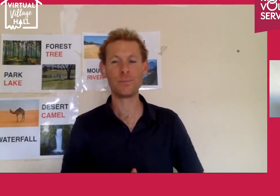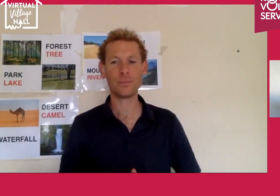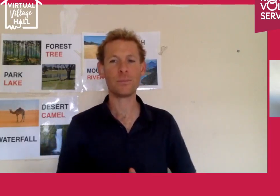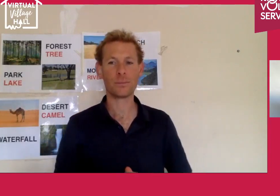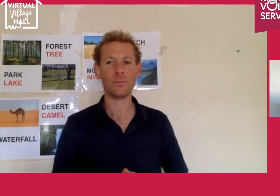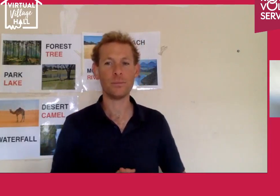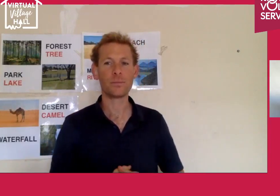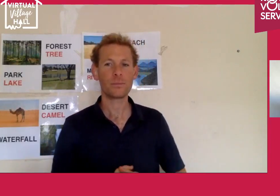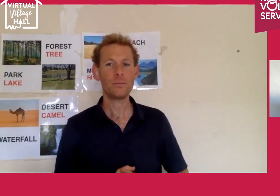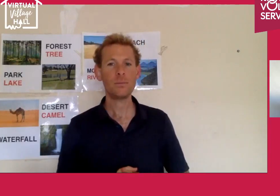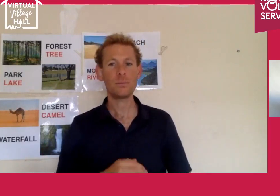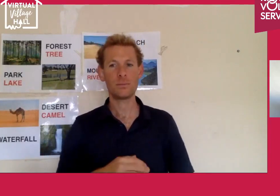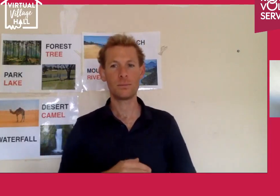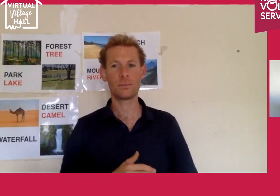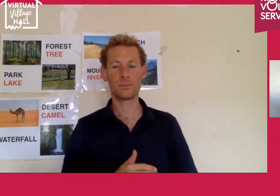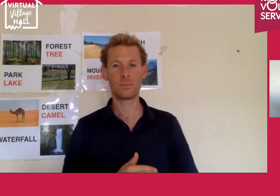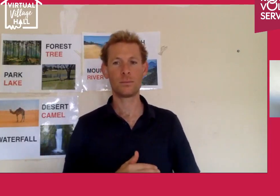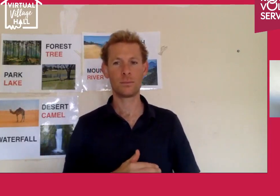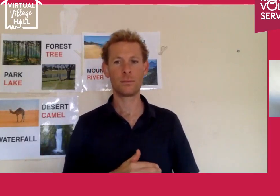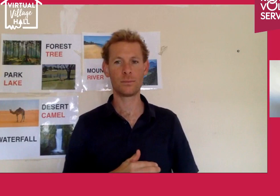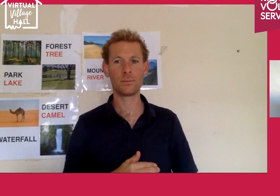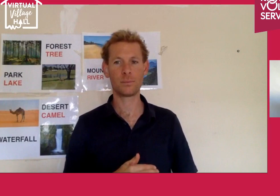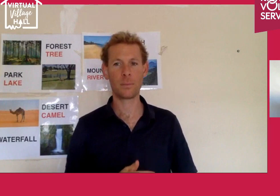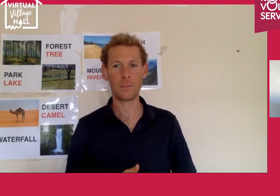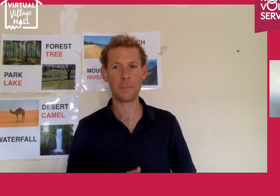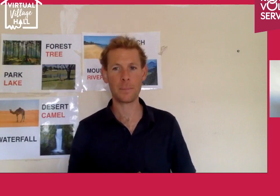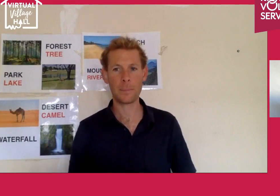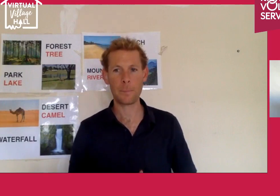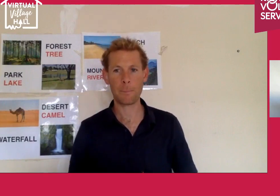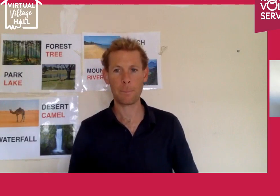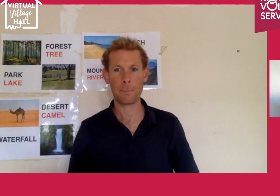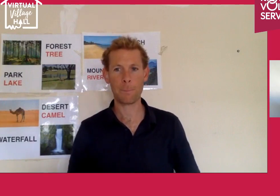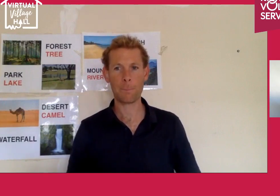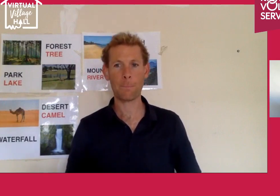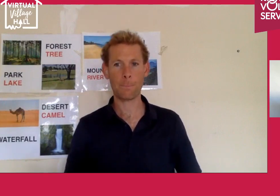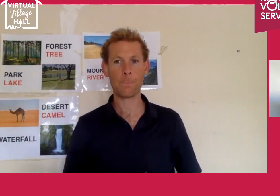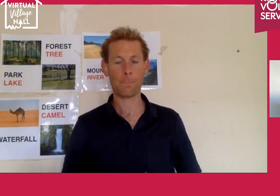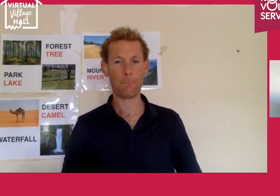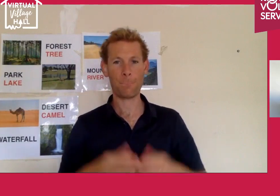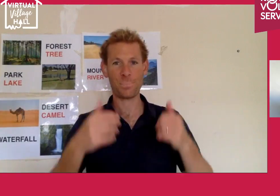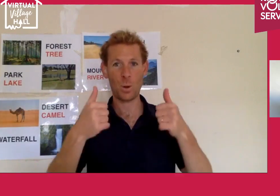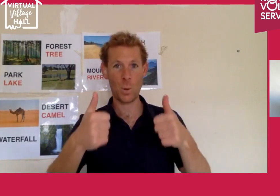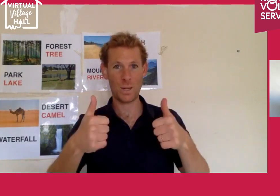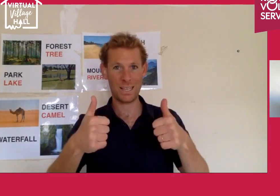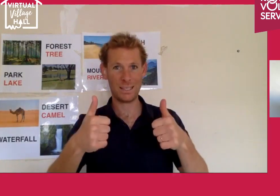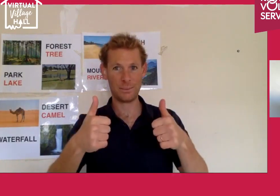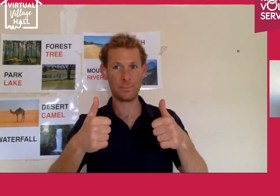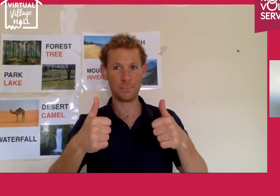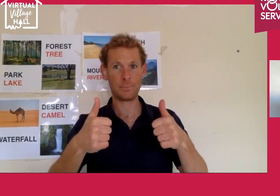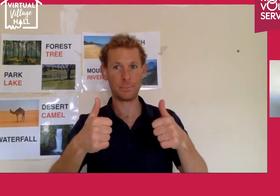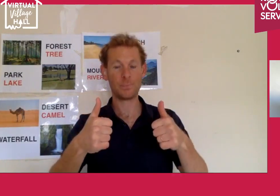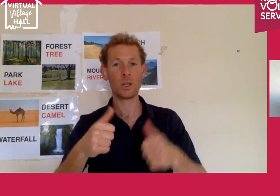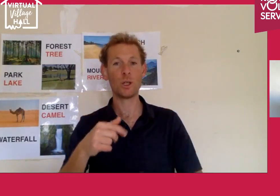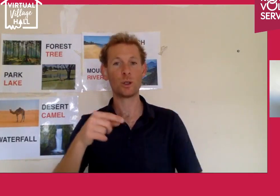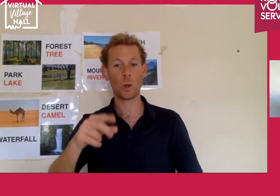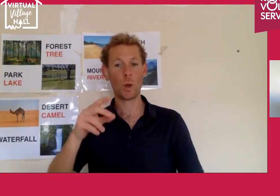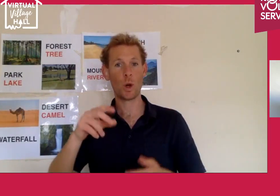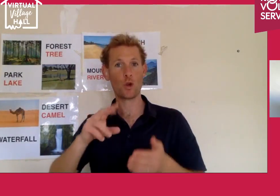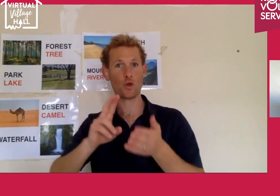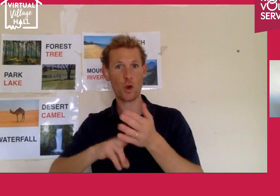is, but you soon work it out because you can put it into a sentence and it's the same in sign language. Okay, so there will be some